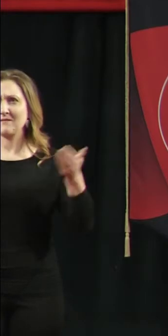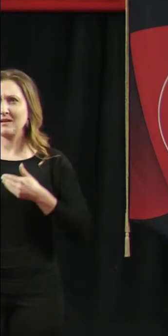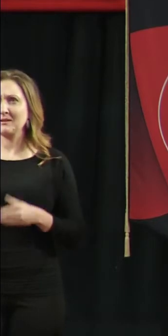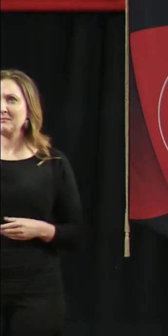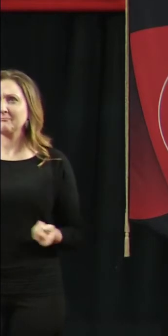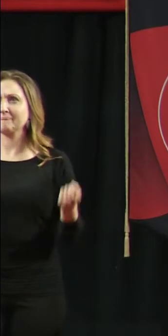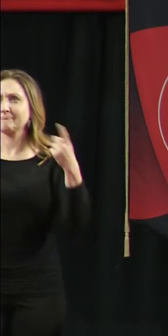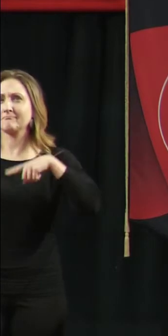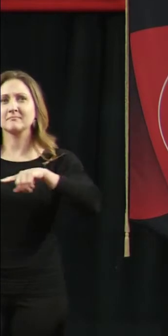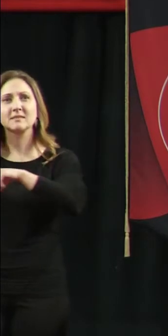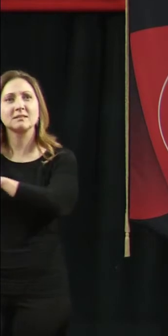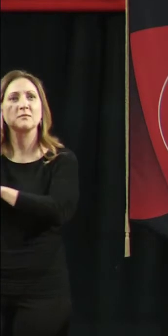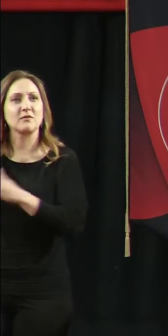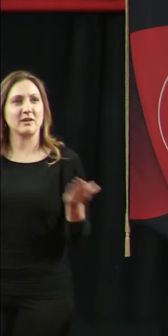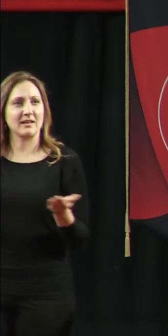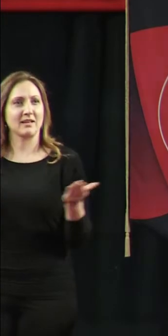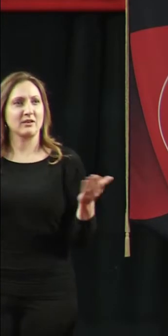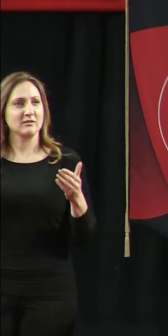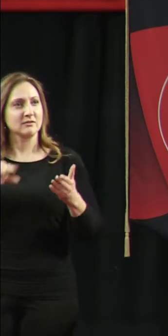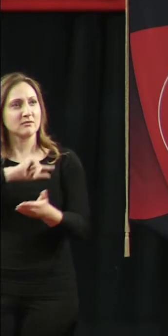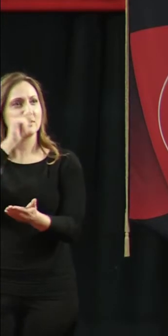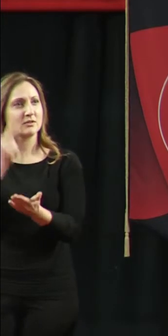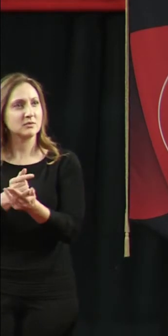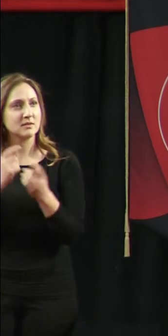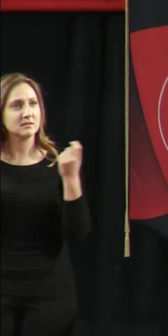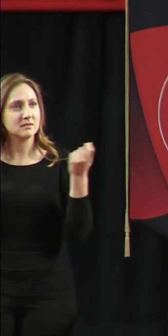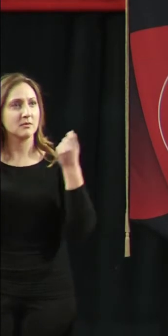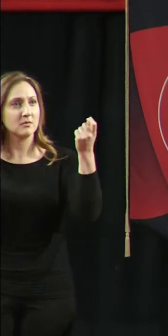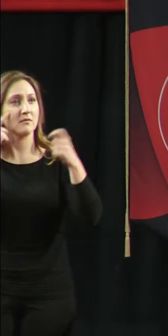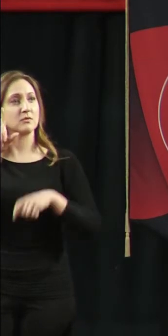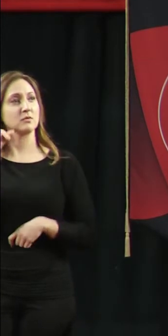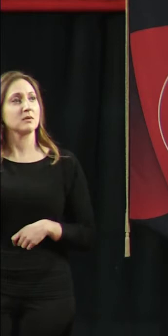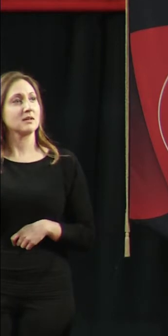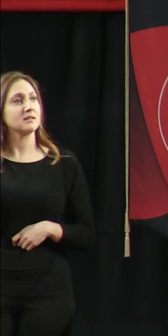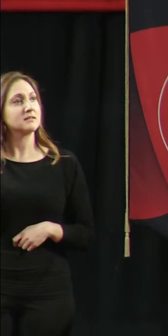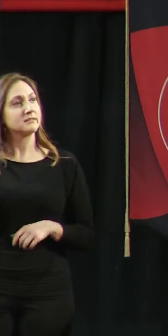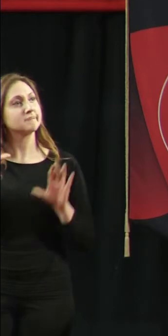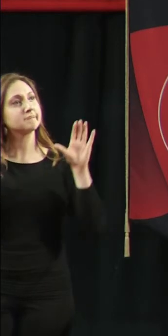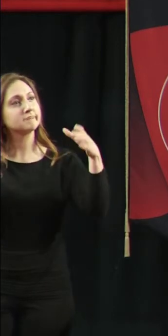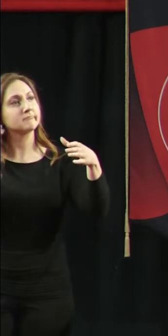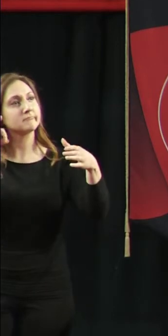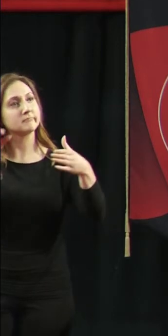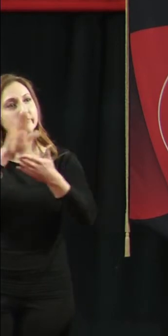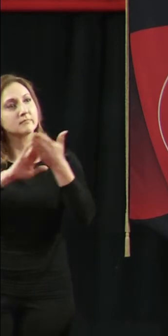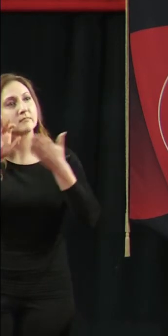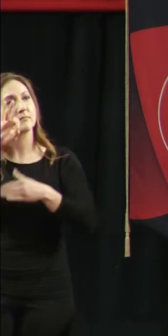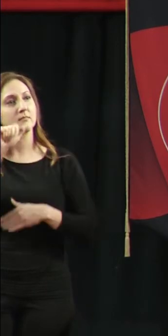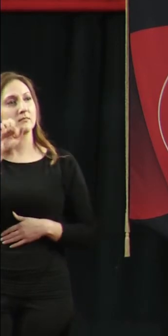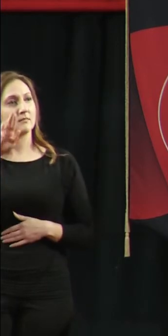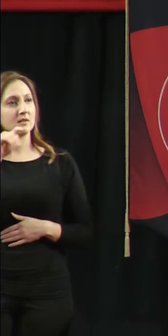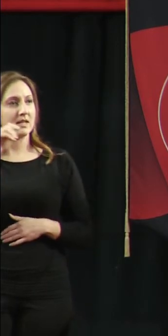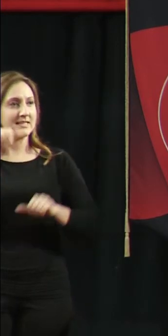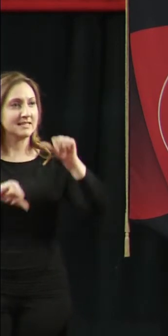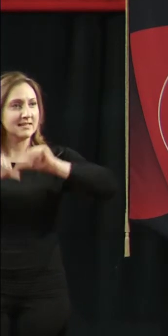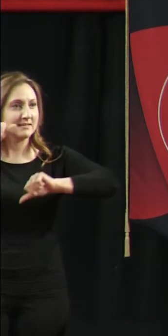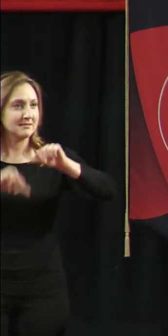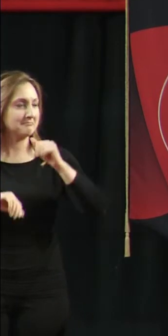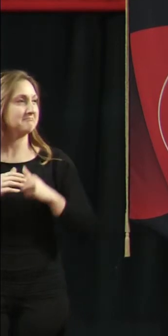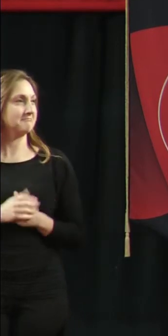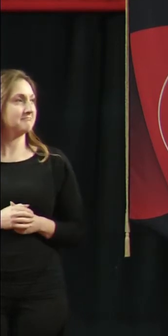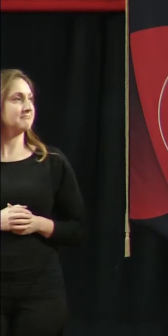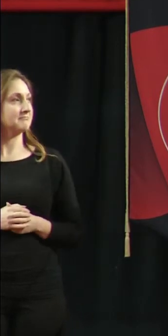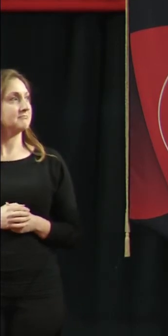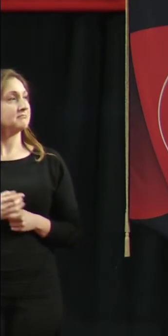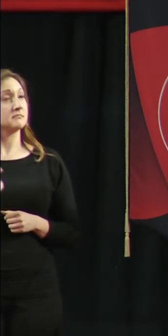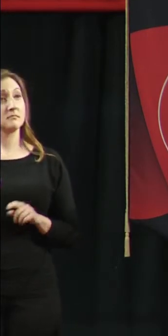speak at this commencement ceremony for the 2018 class of the College of Arts and Sciences.